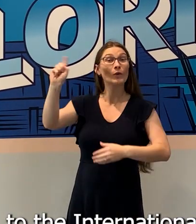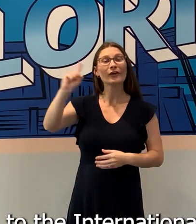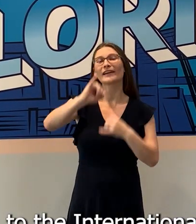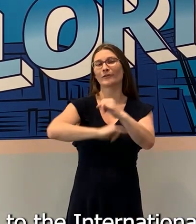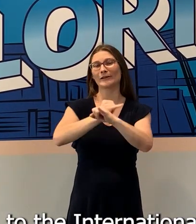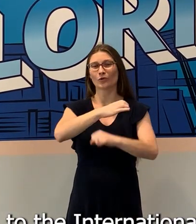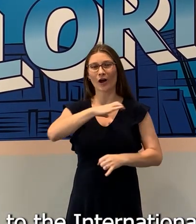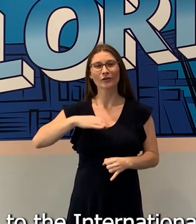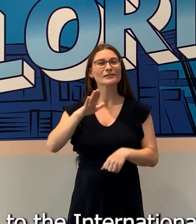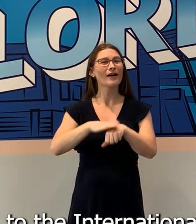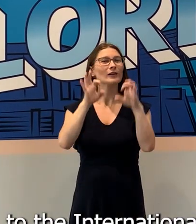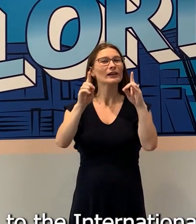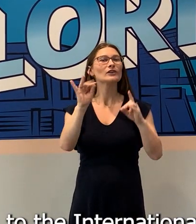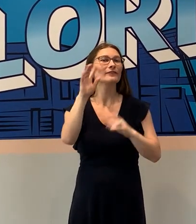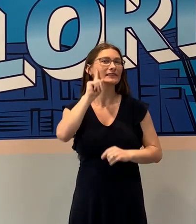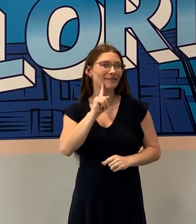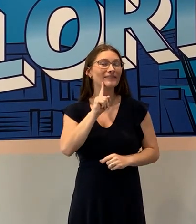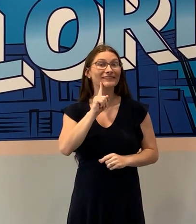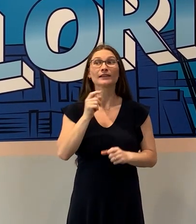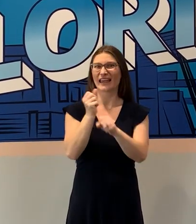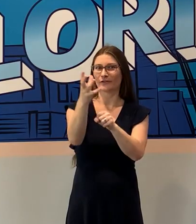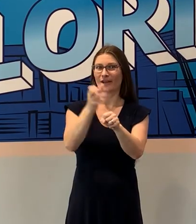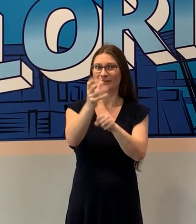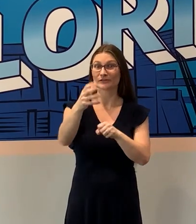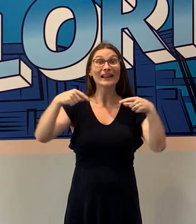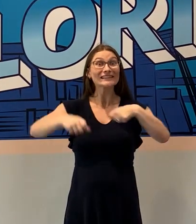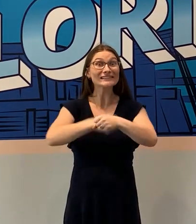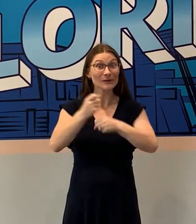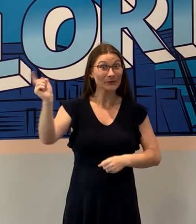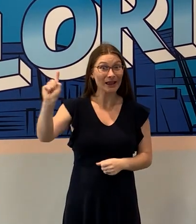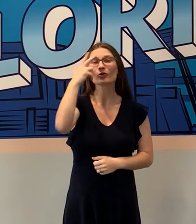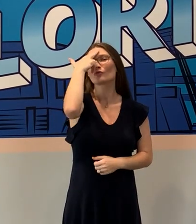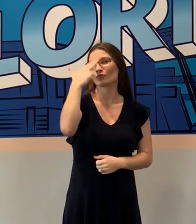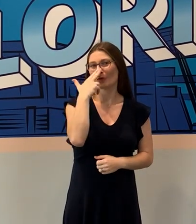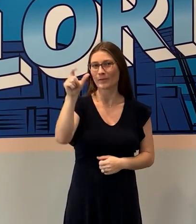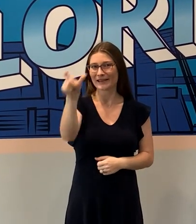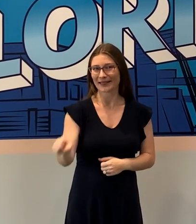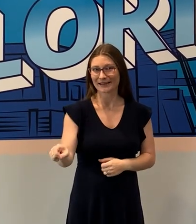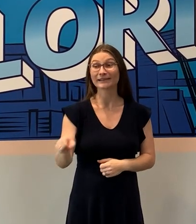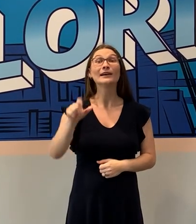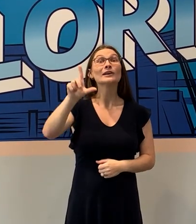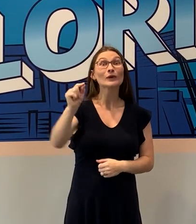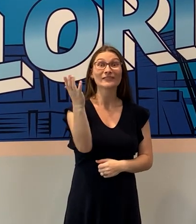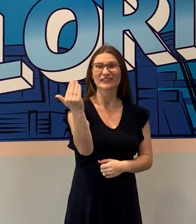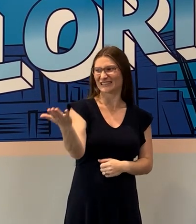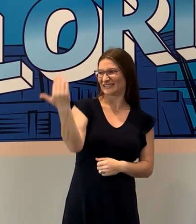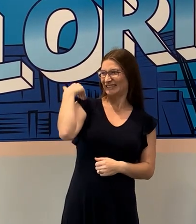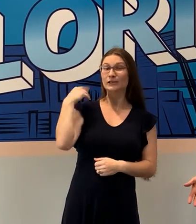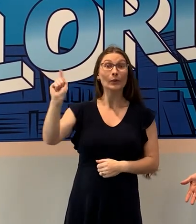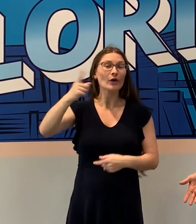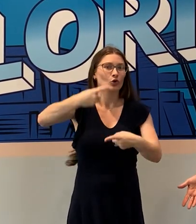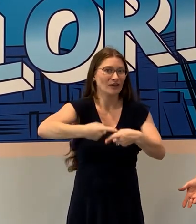on the Education of the Deaf every 5 years. So this year, we're going to Rome, Italy. In 2015, we went to